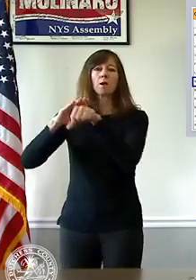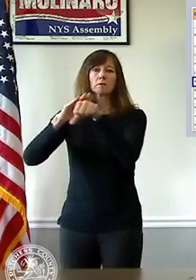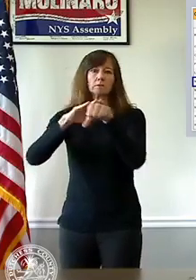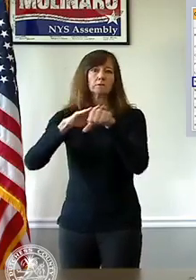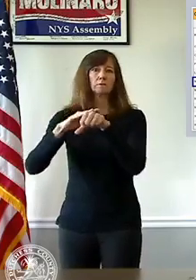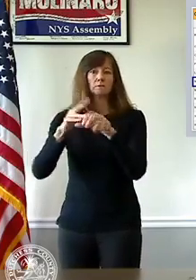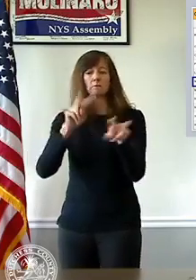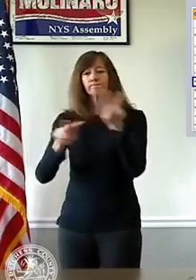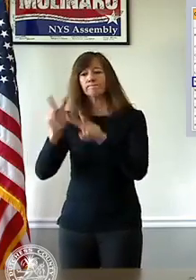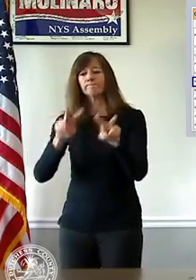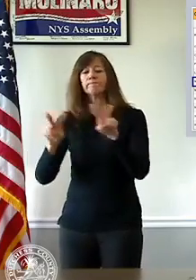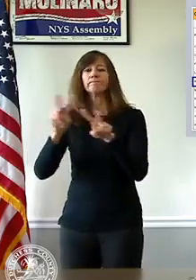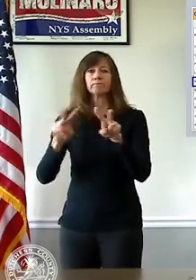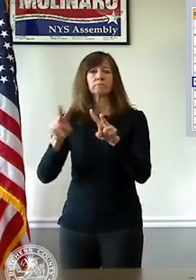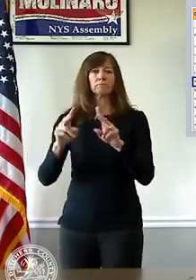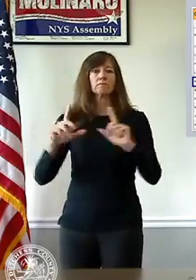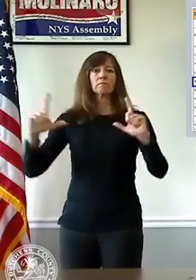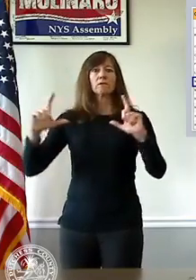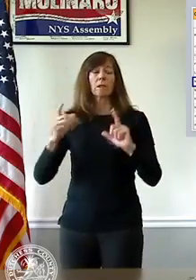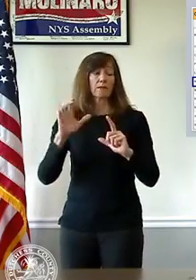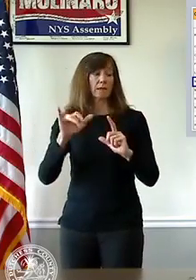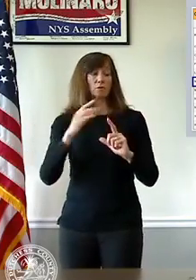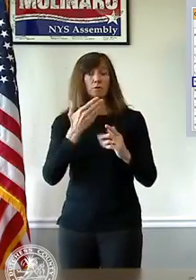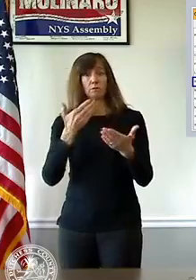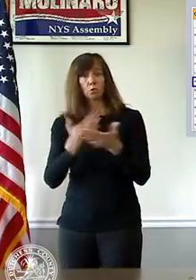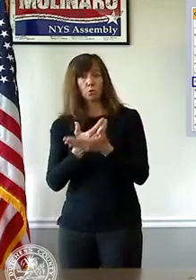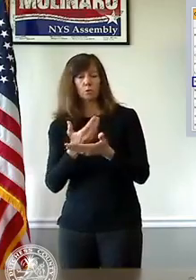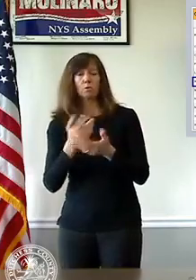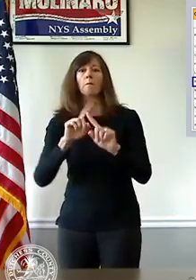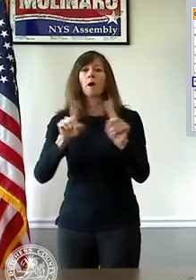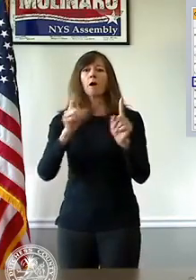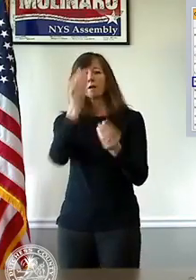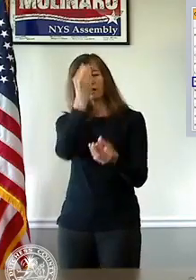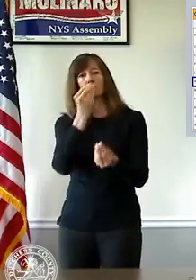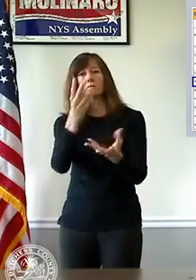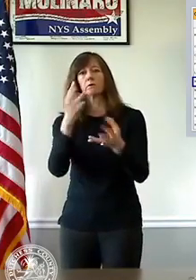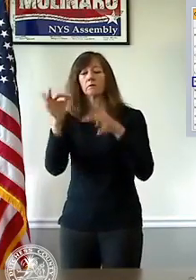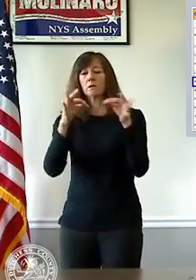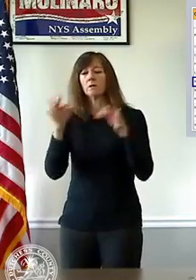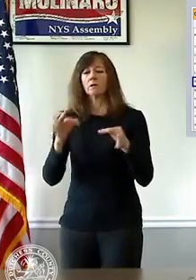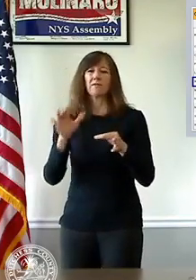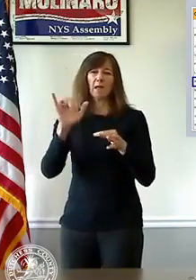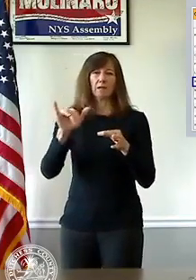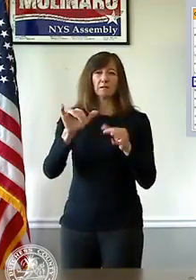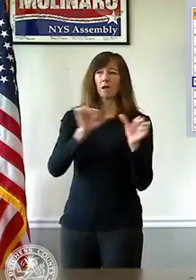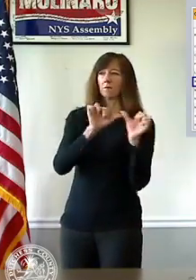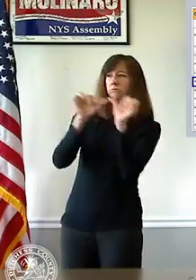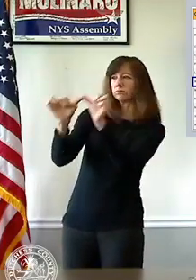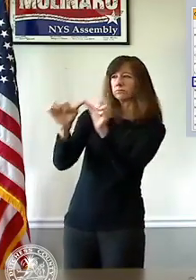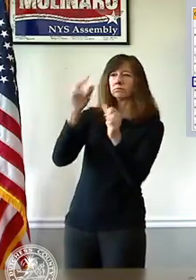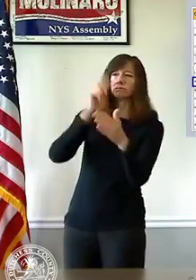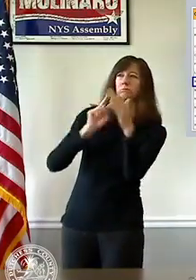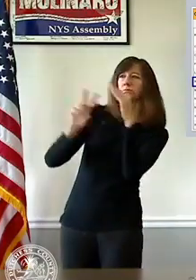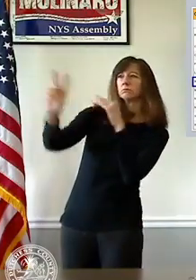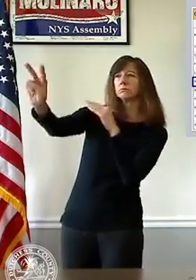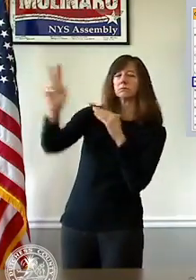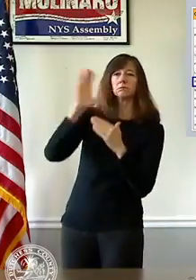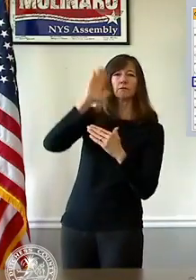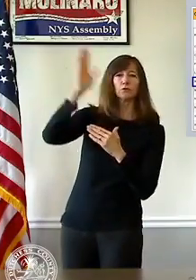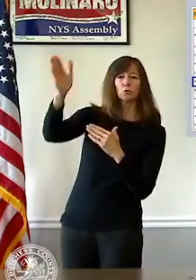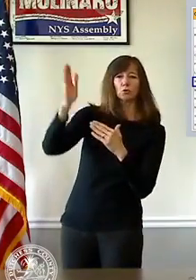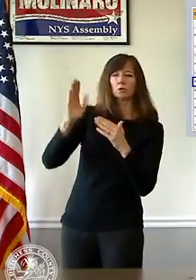dashboard, because actually what this is a reflection ongoing with a longer range average that allows us to kind of project forward what we